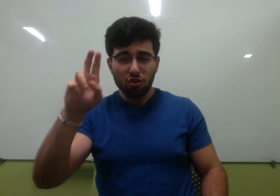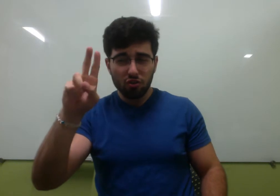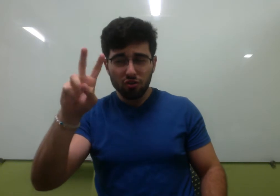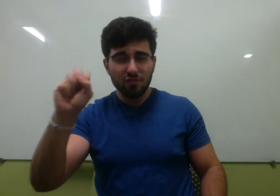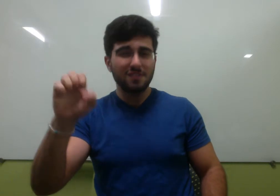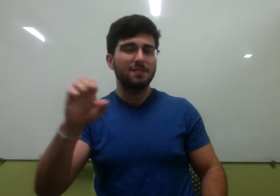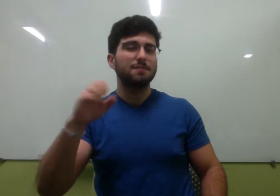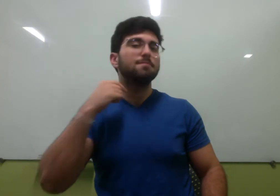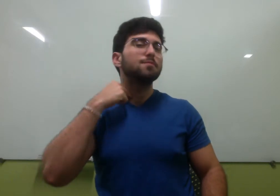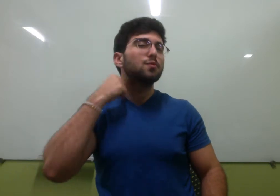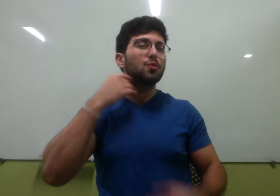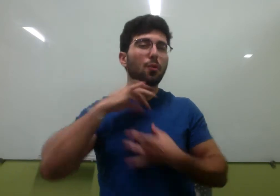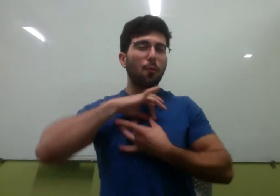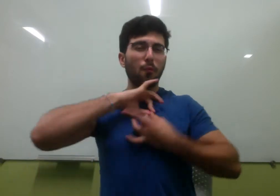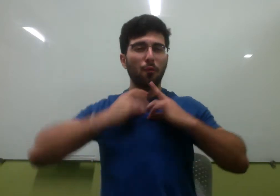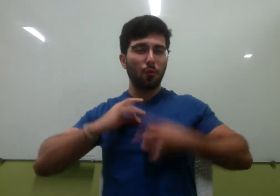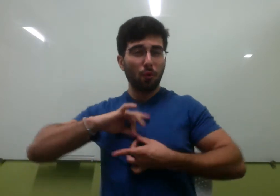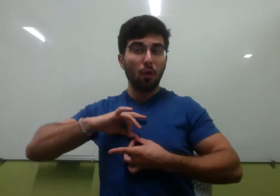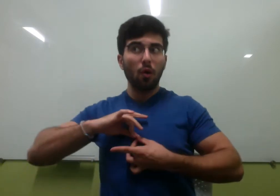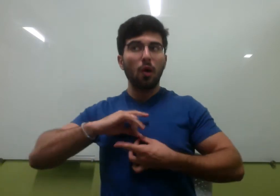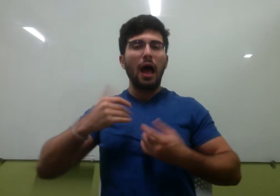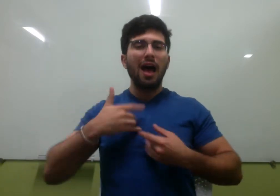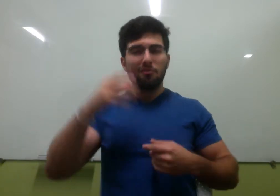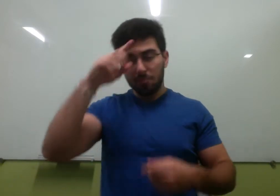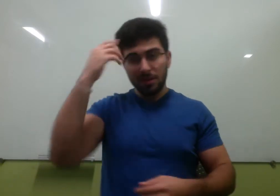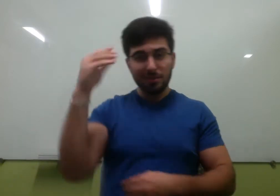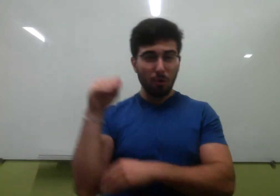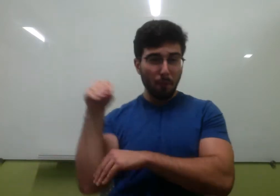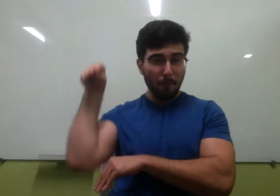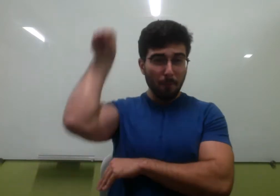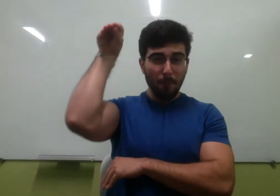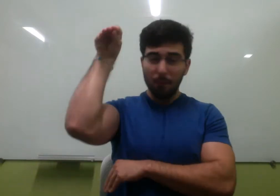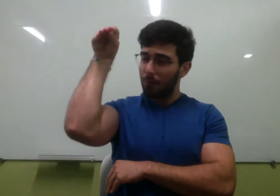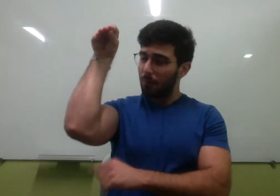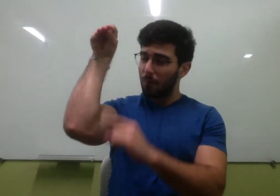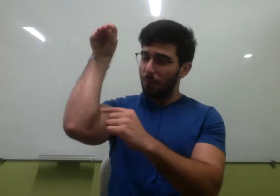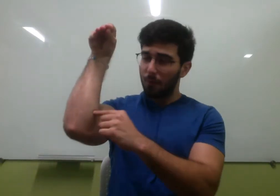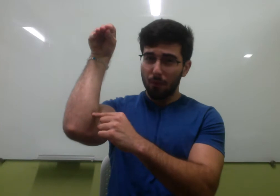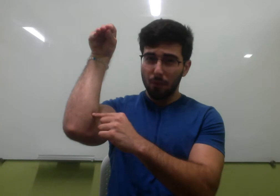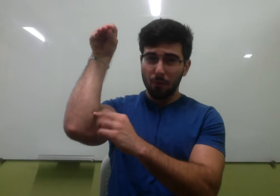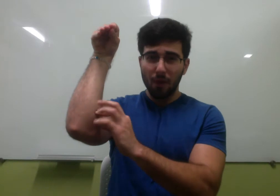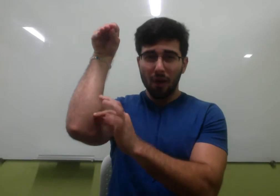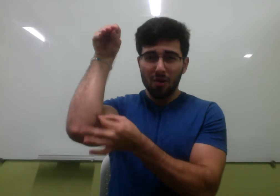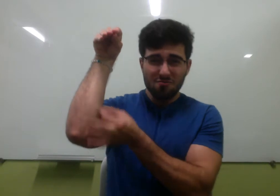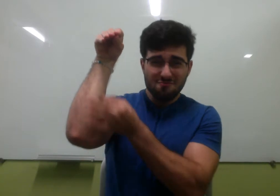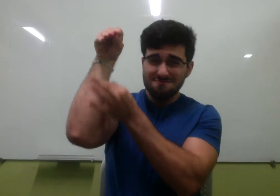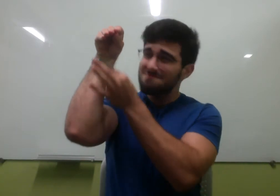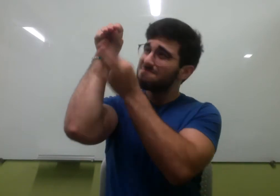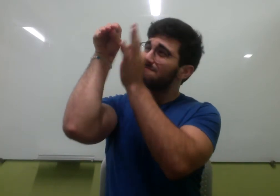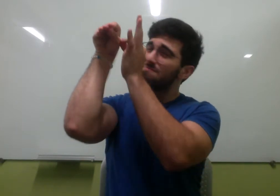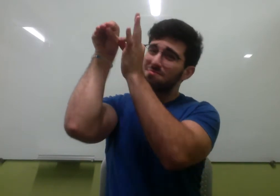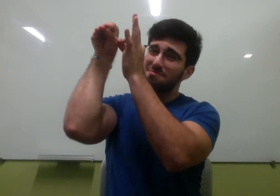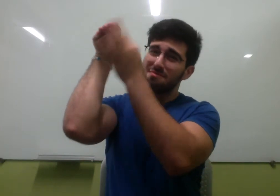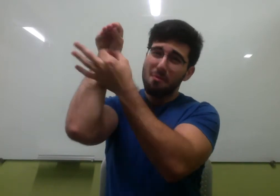not creation, that accounts for us, because it's just such a poor workaround. Yeah. But